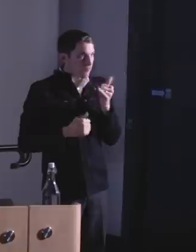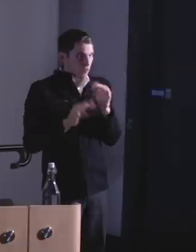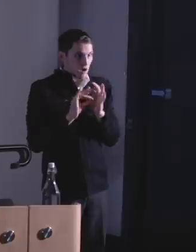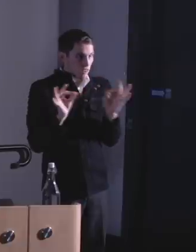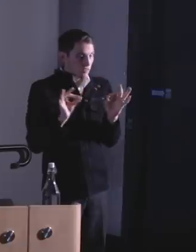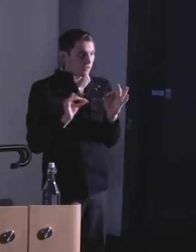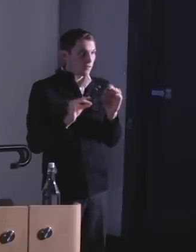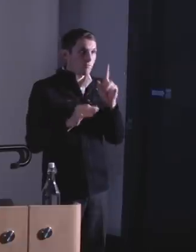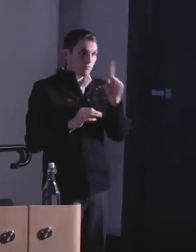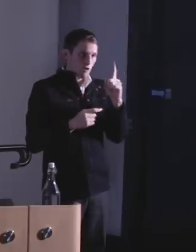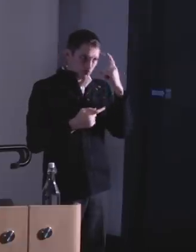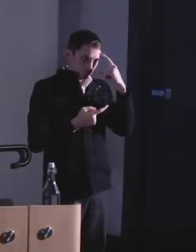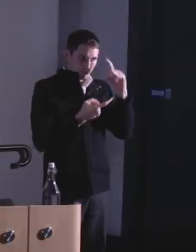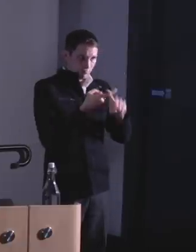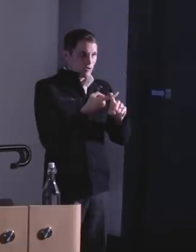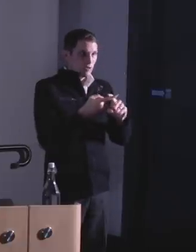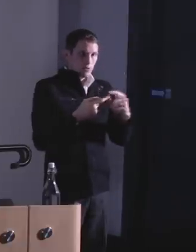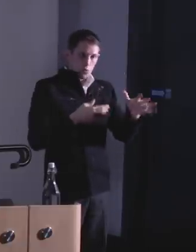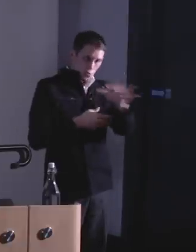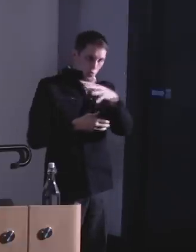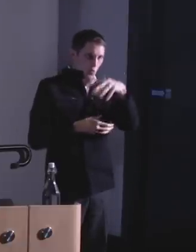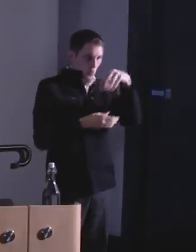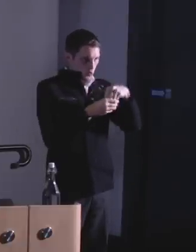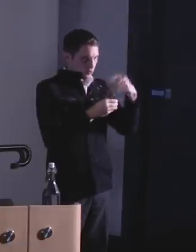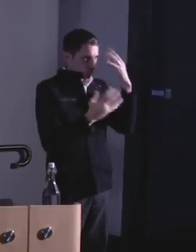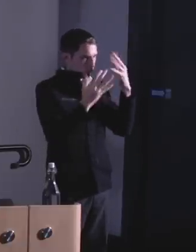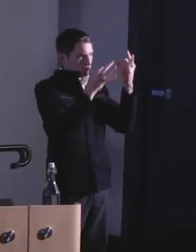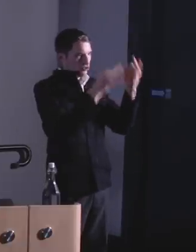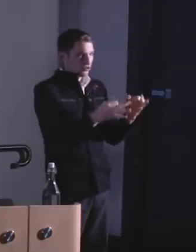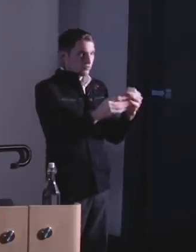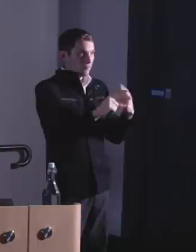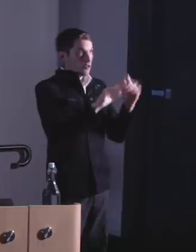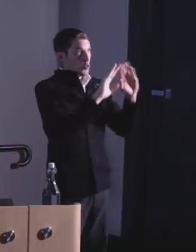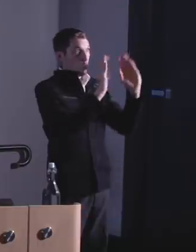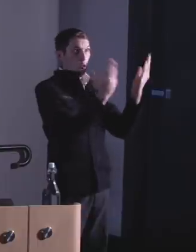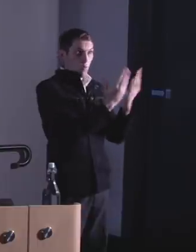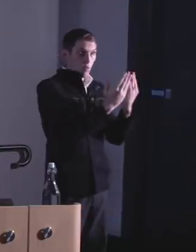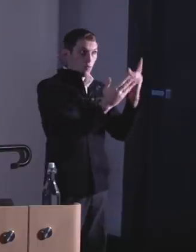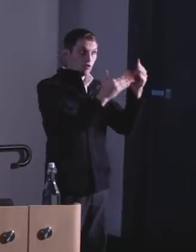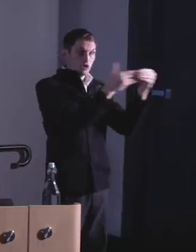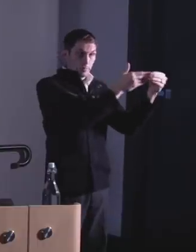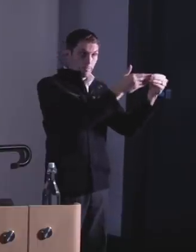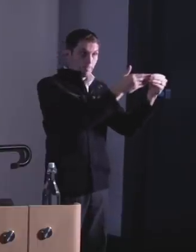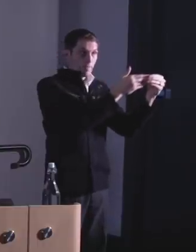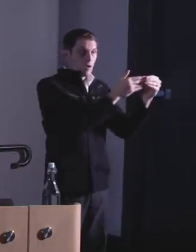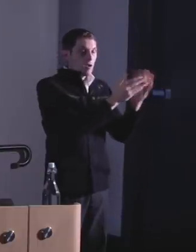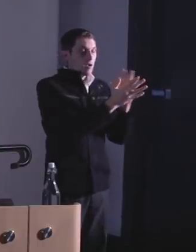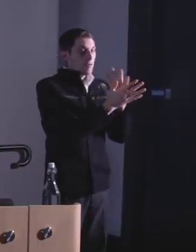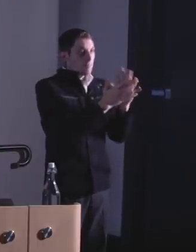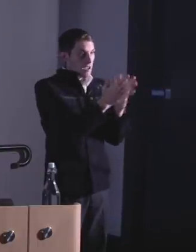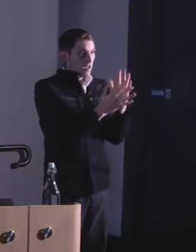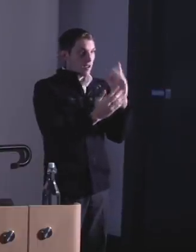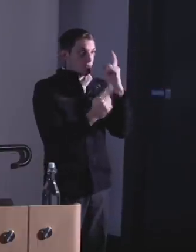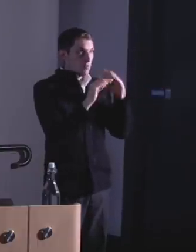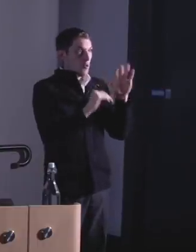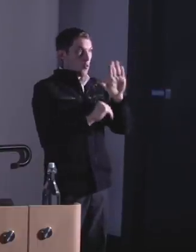but inclusive leadership, and especially in the collective, our global collective, is that those who have the